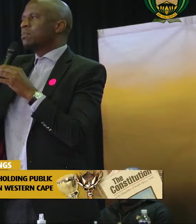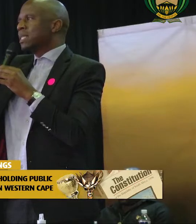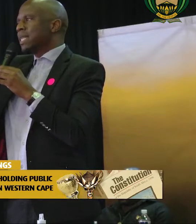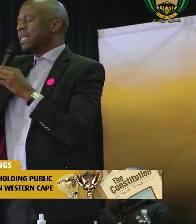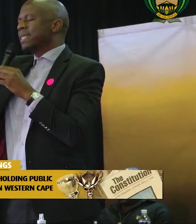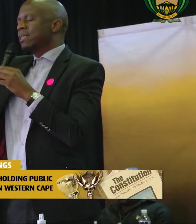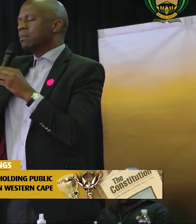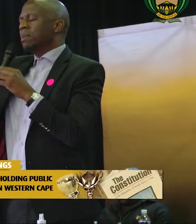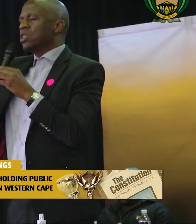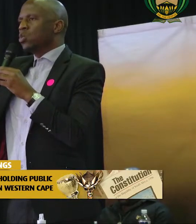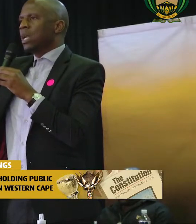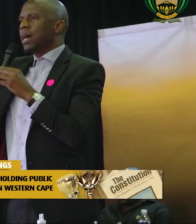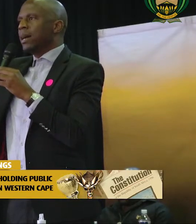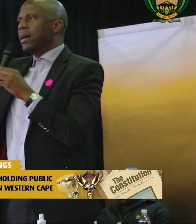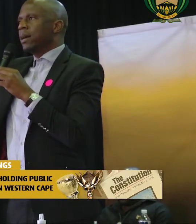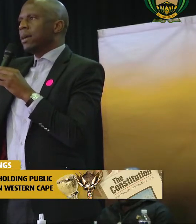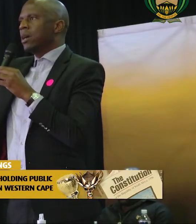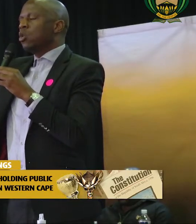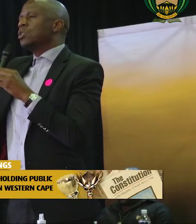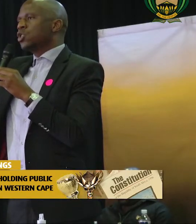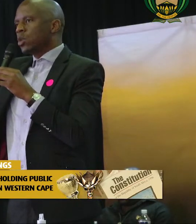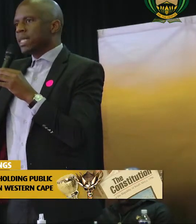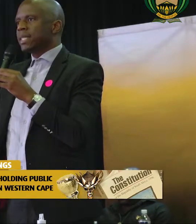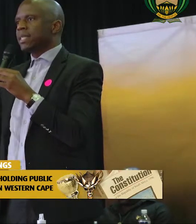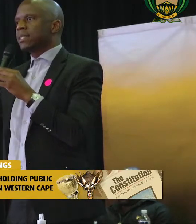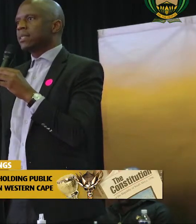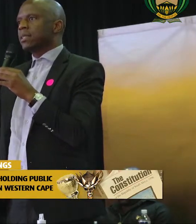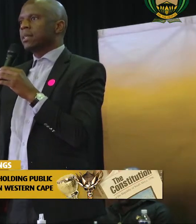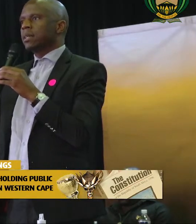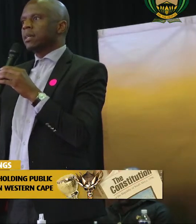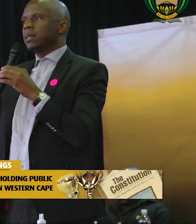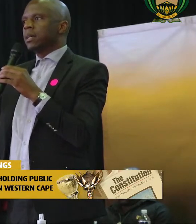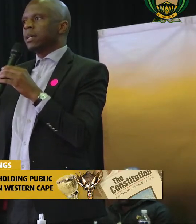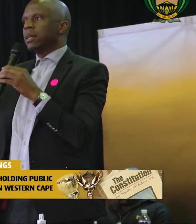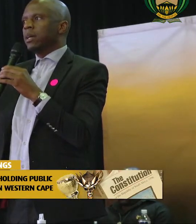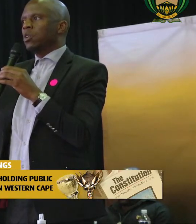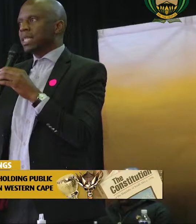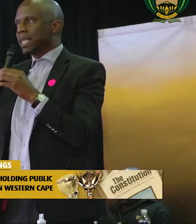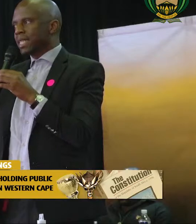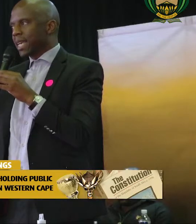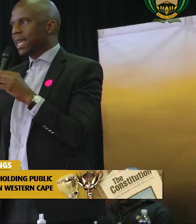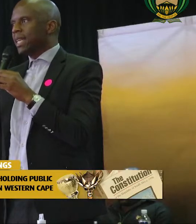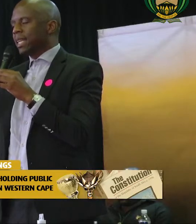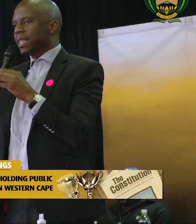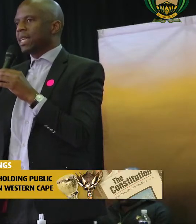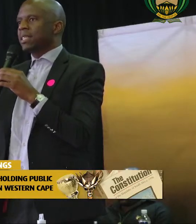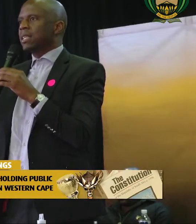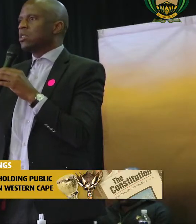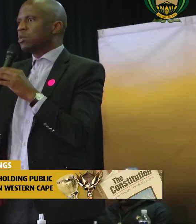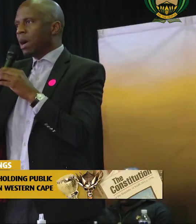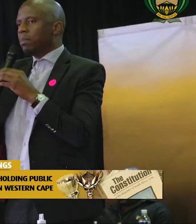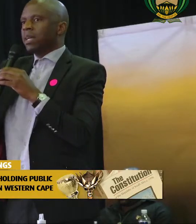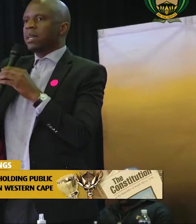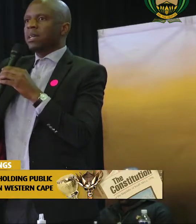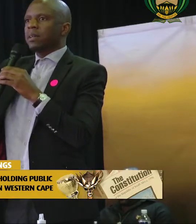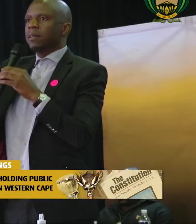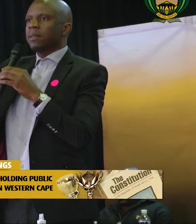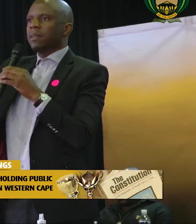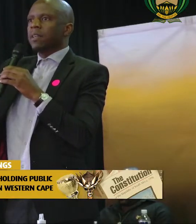which represents particular constituencies on the 2nd and the 3rd, and that was